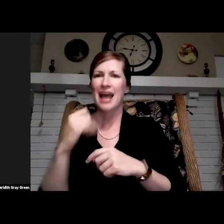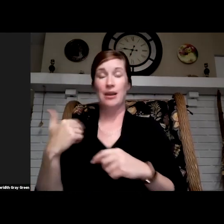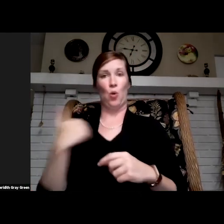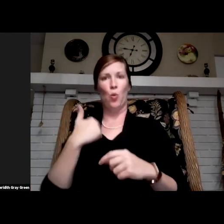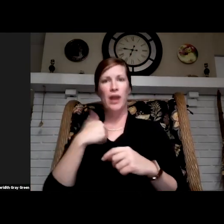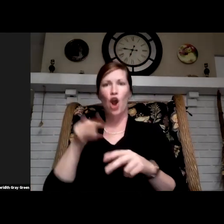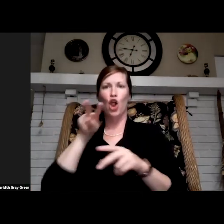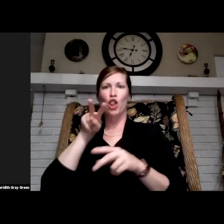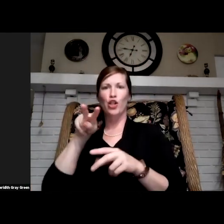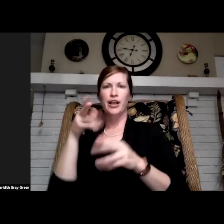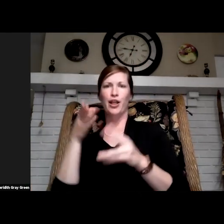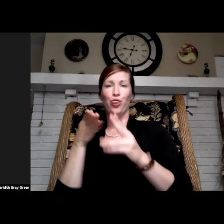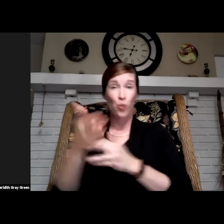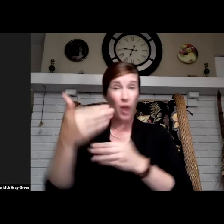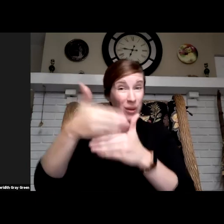And